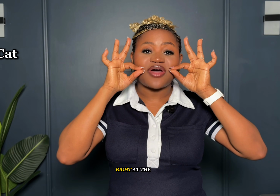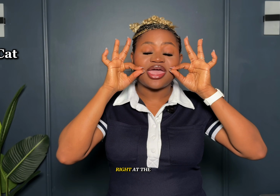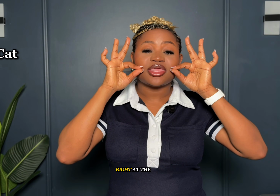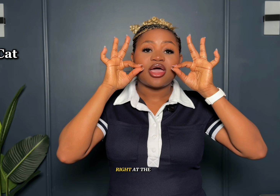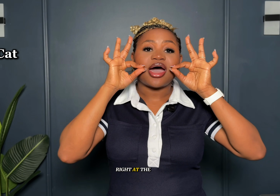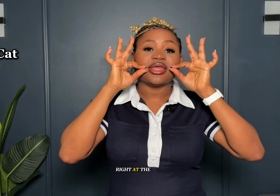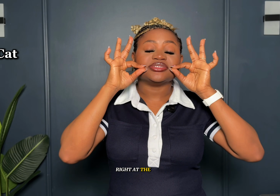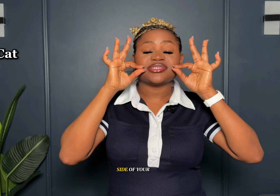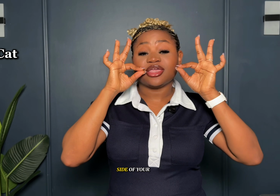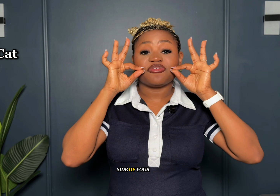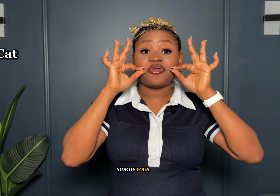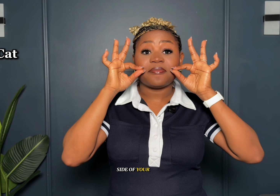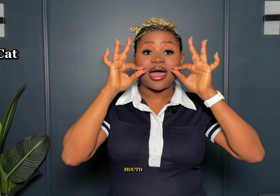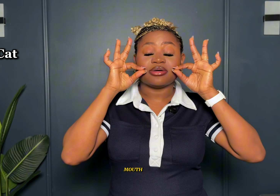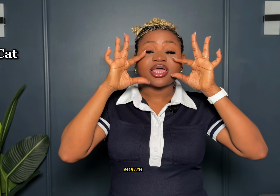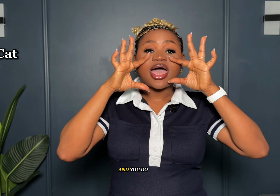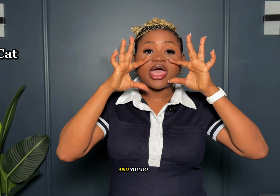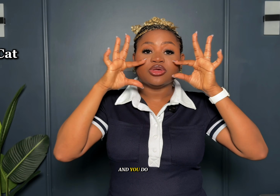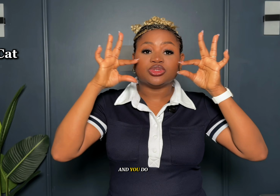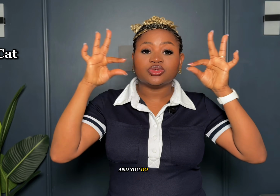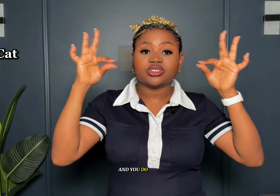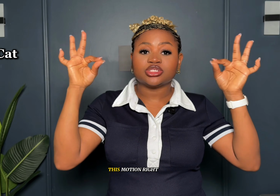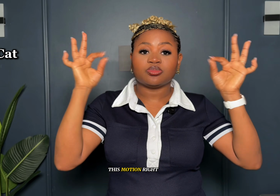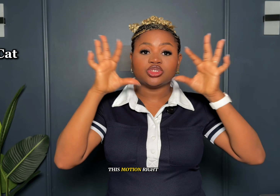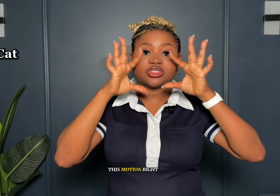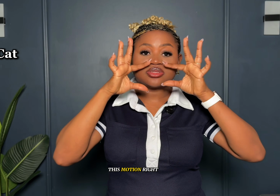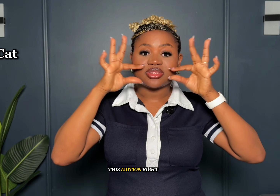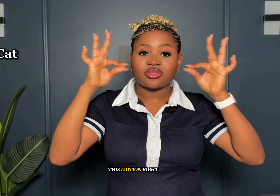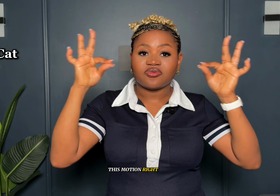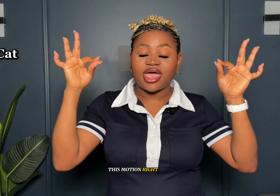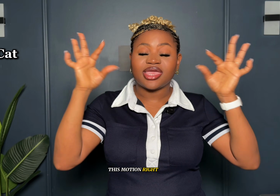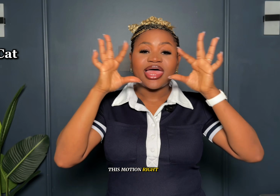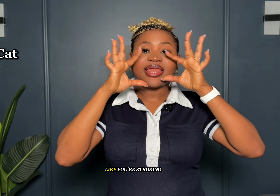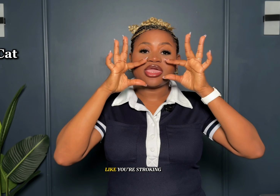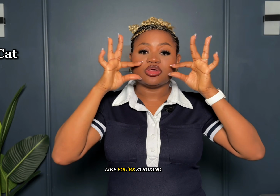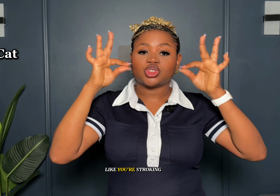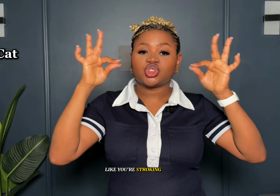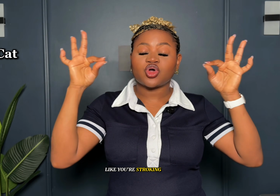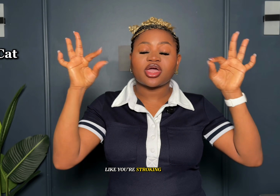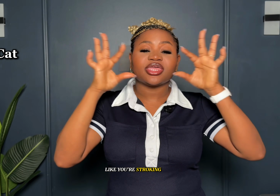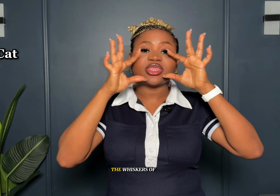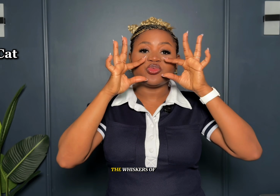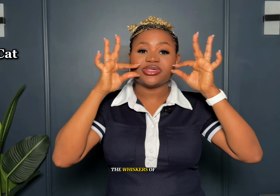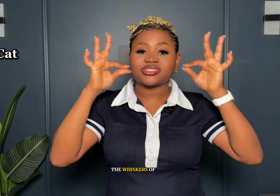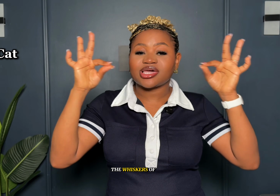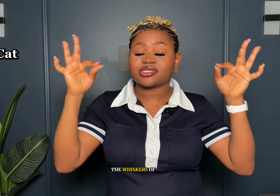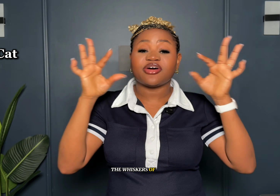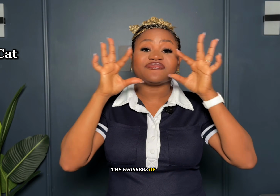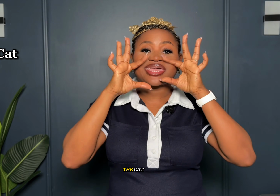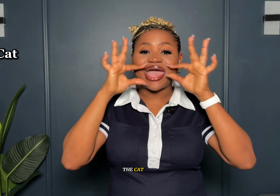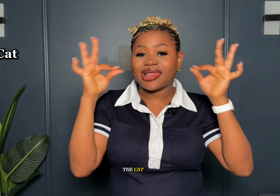right? At the side of your mouth, and you do this motion, right? Like you're stroking the whiskers of the cat like